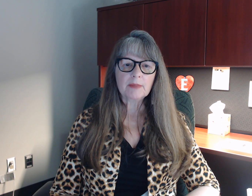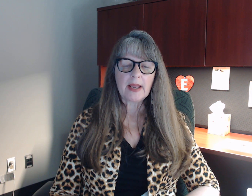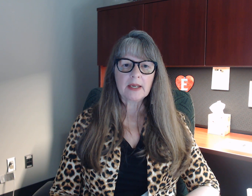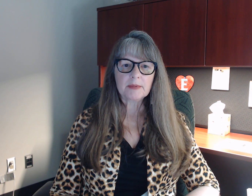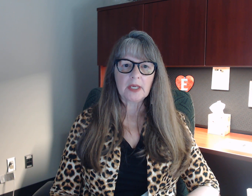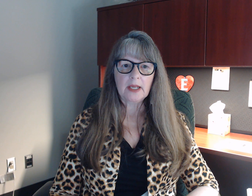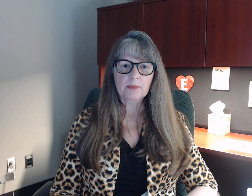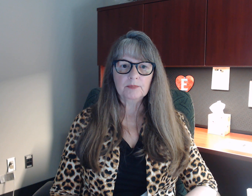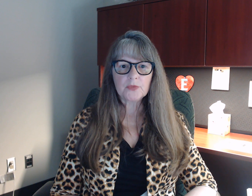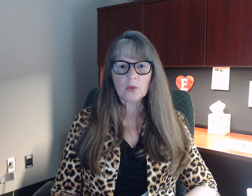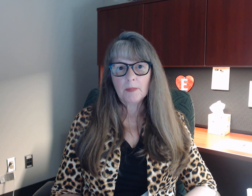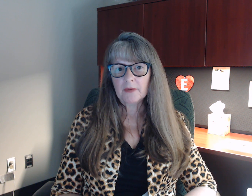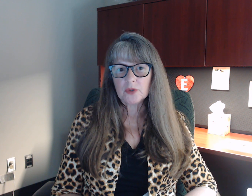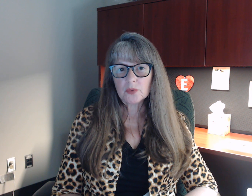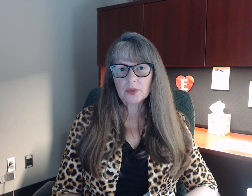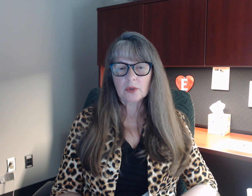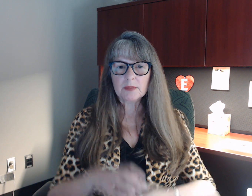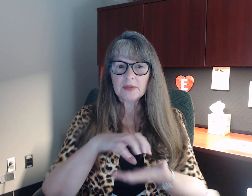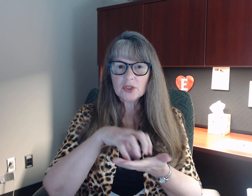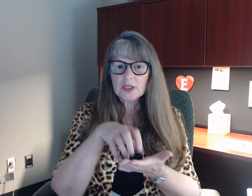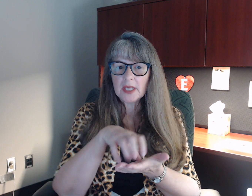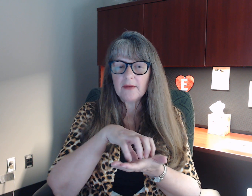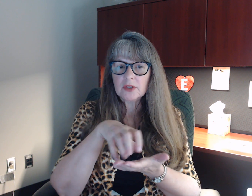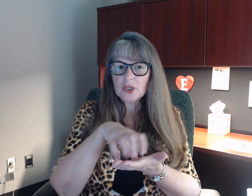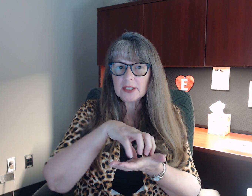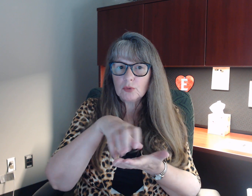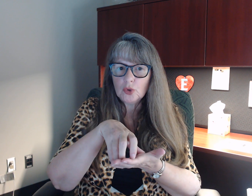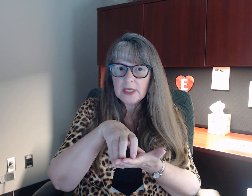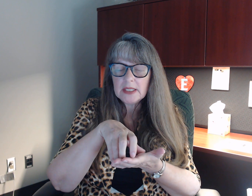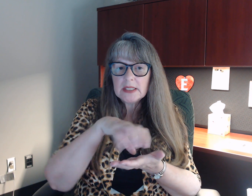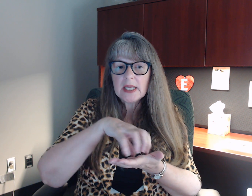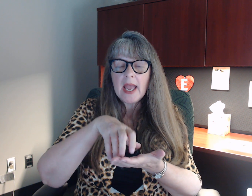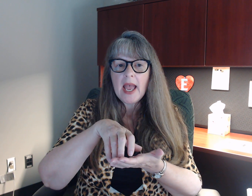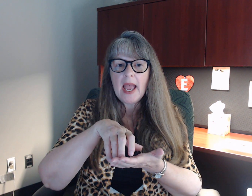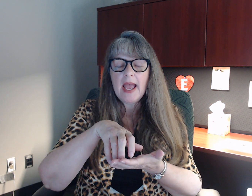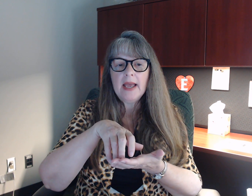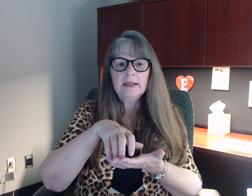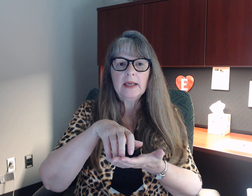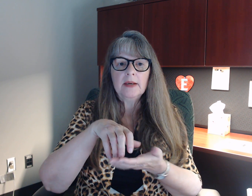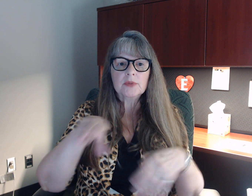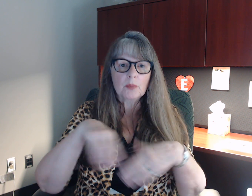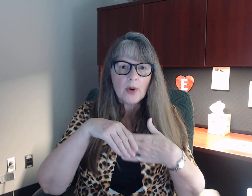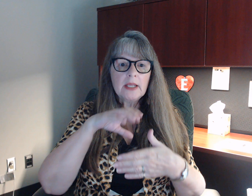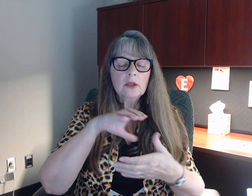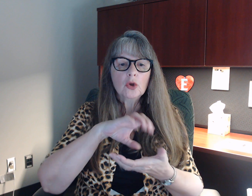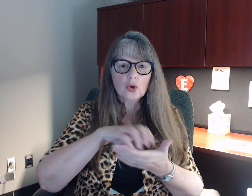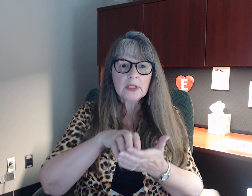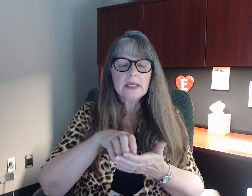hand upside down so it won't be confused with cookies, but I think she had some cookies and some wedding cookies